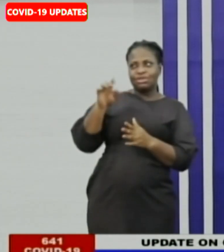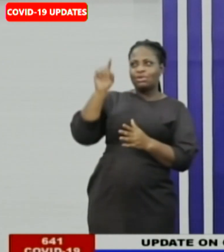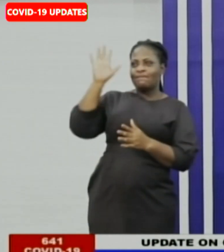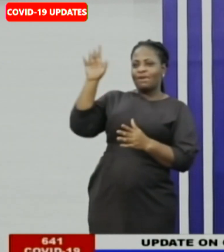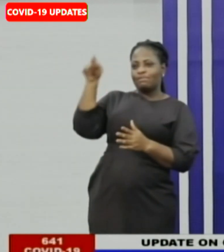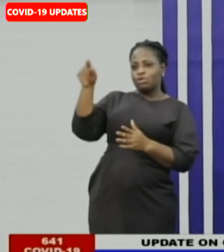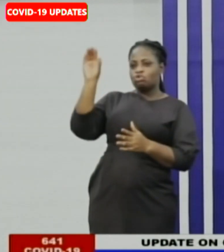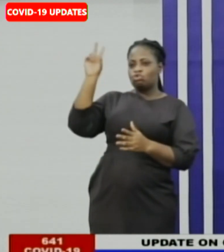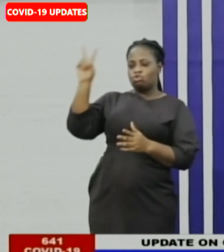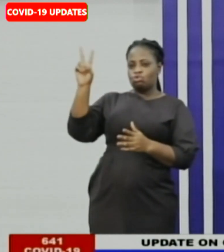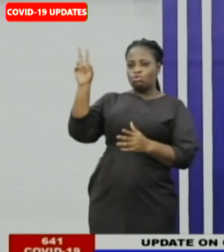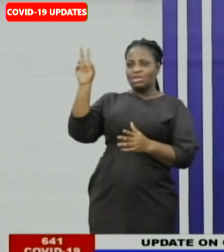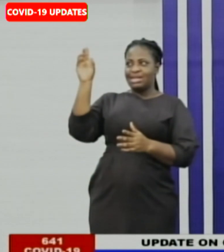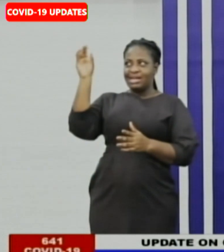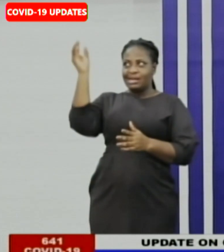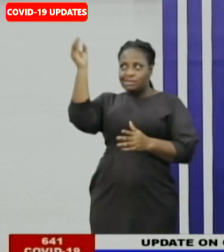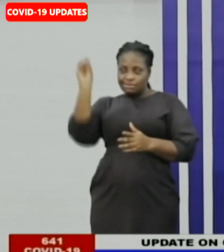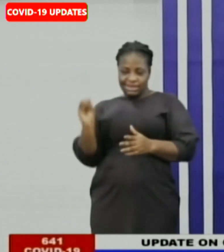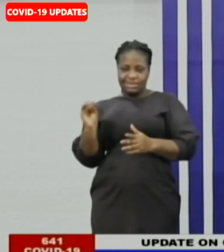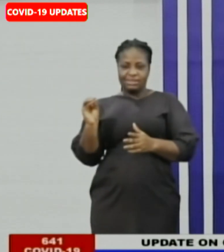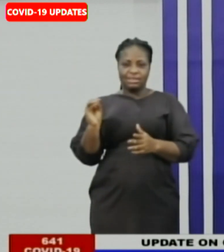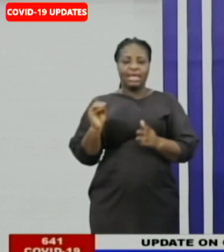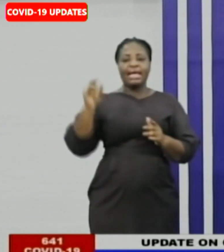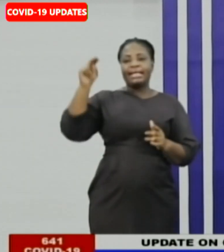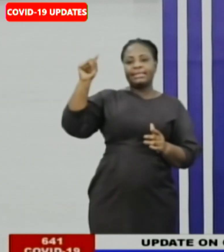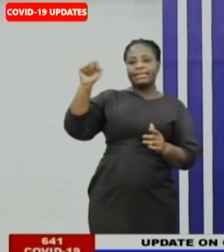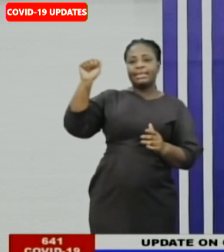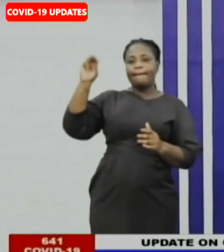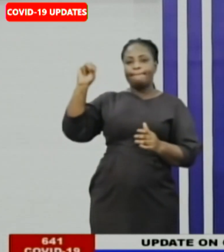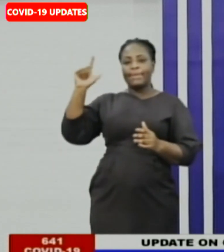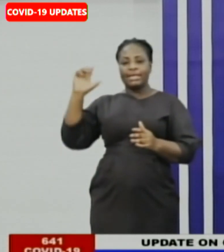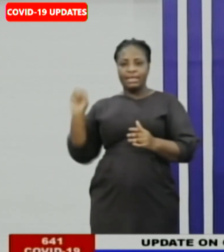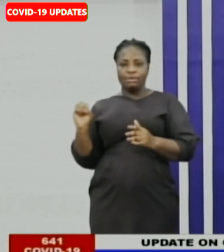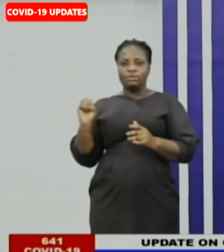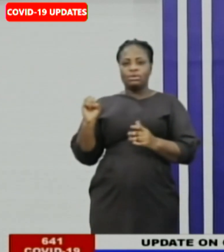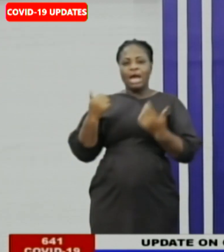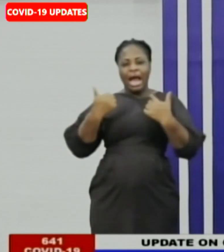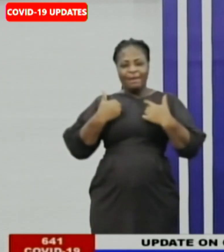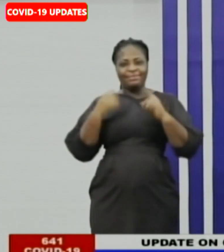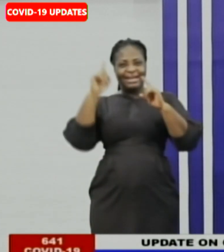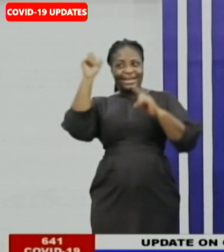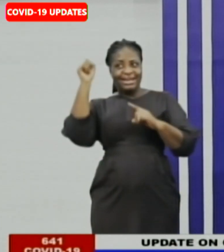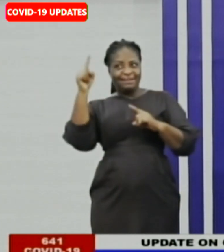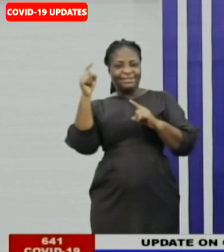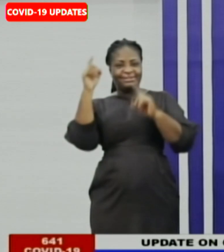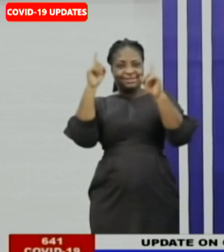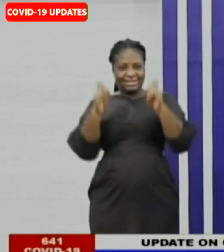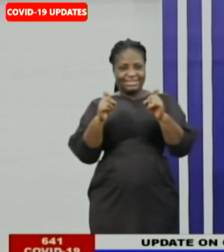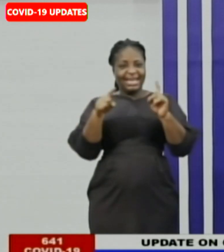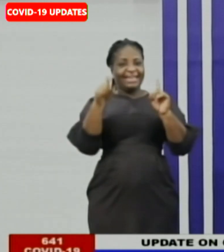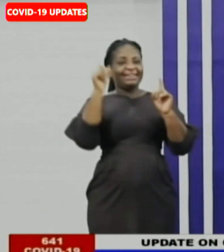5.28% tested positive. In Tamale, we ran 11 tests. 10 were positive.